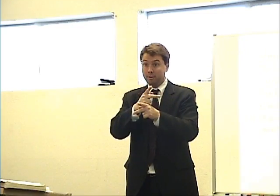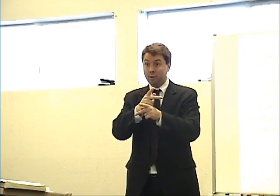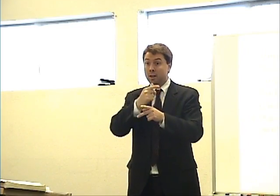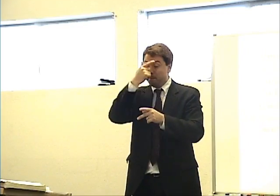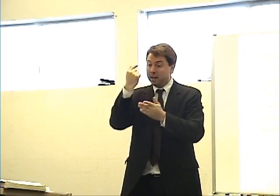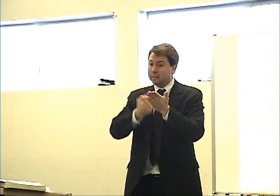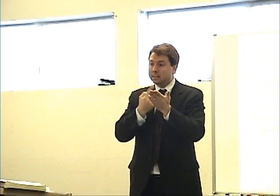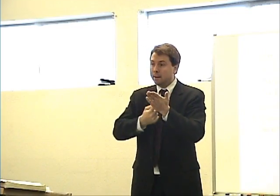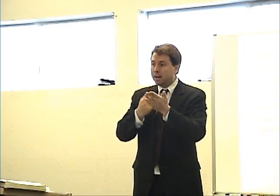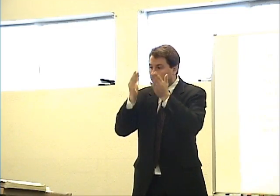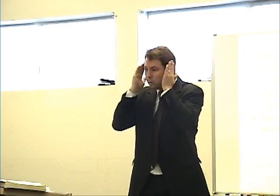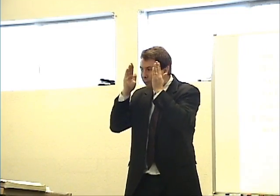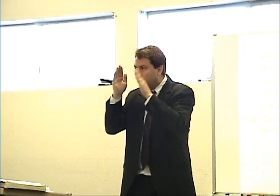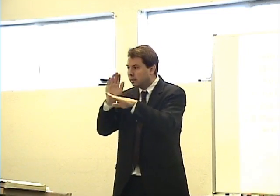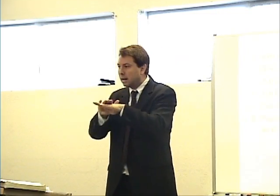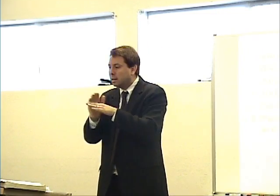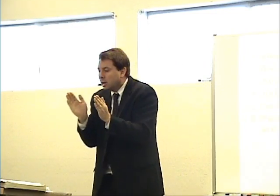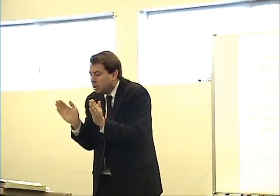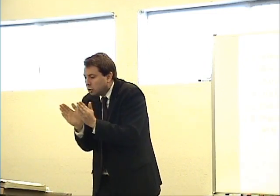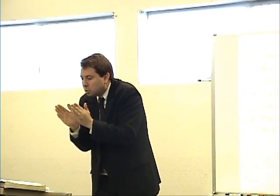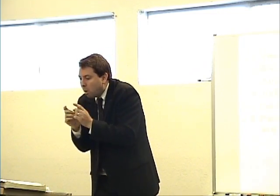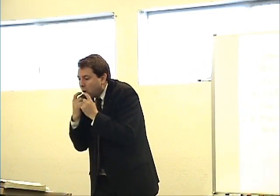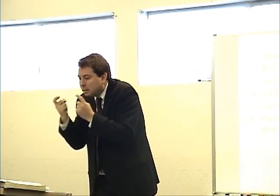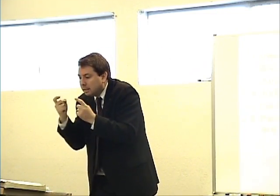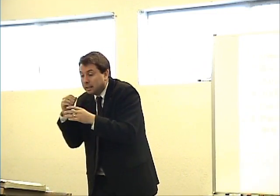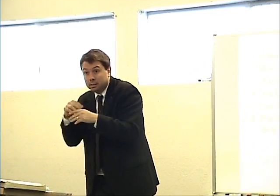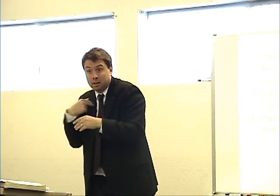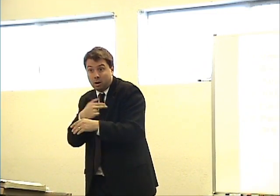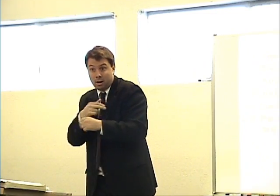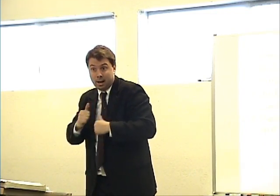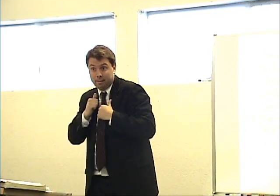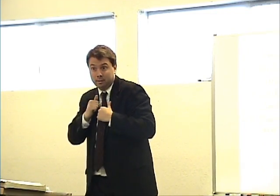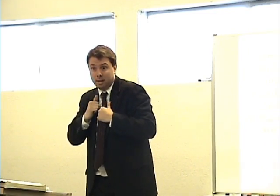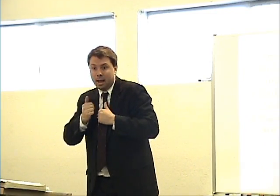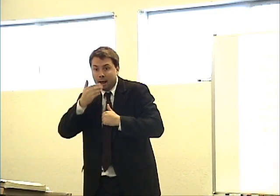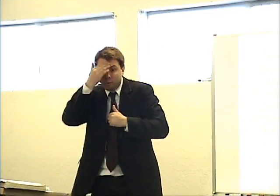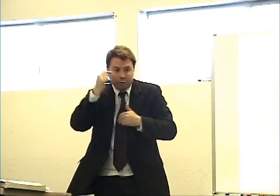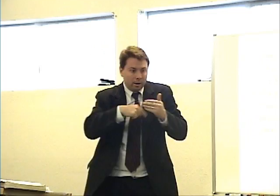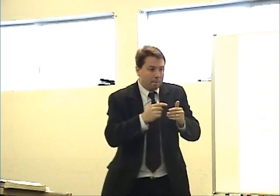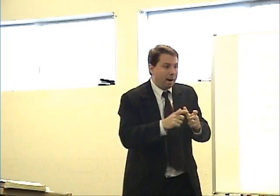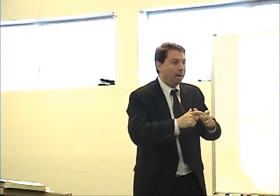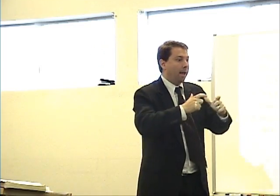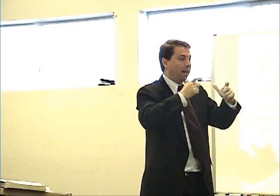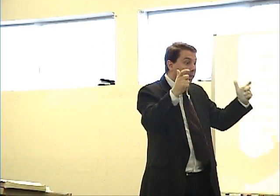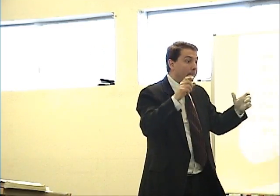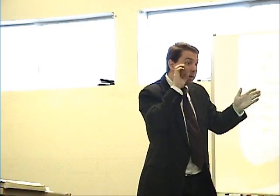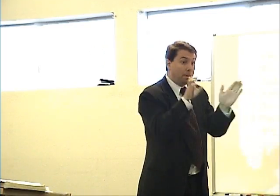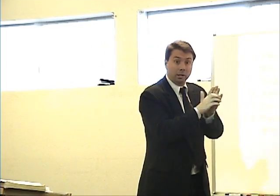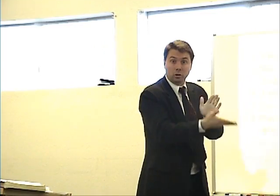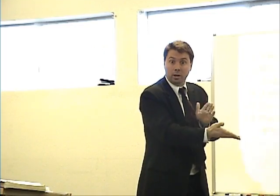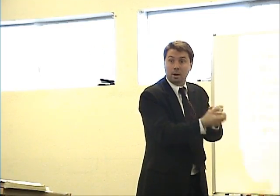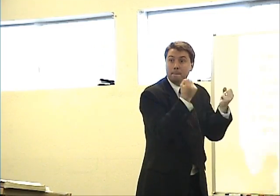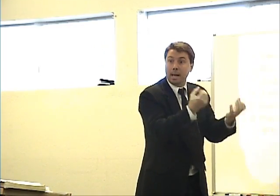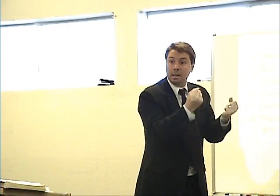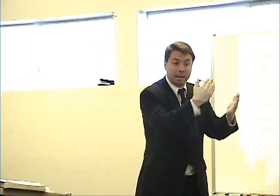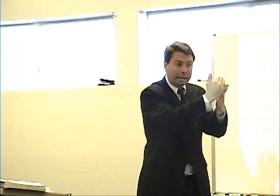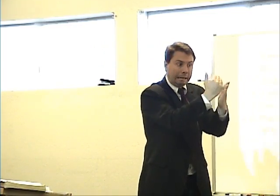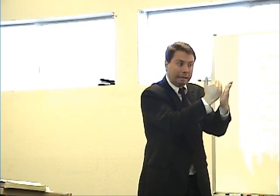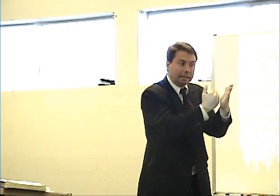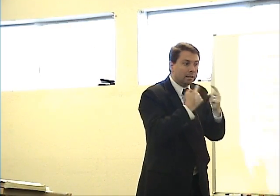careful because sometimes we focus on small sins in our lives and we forget about the big picture here. Many, many list